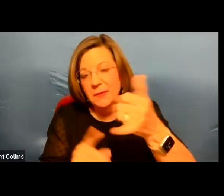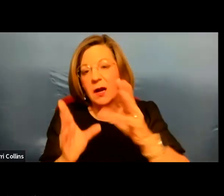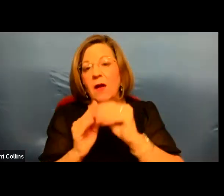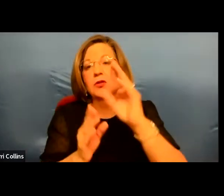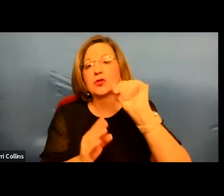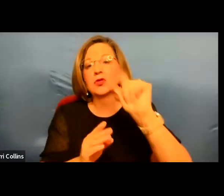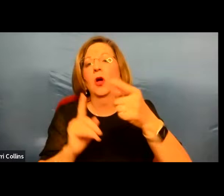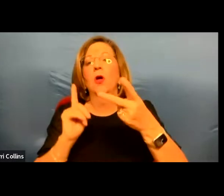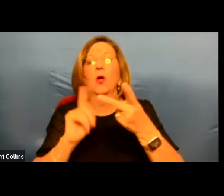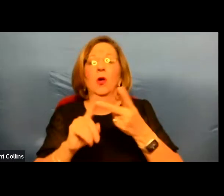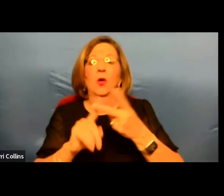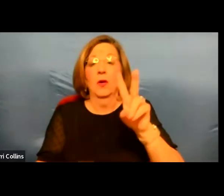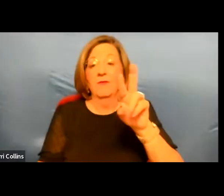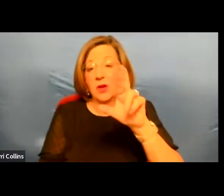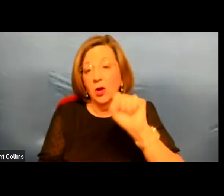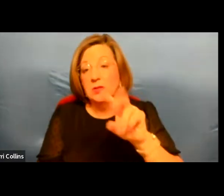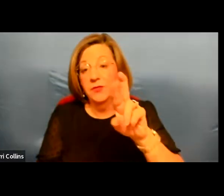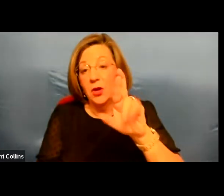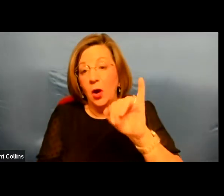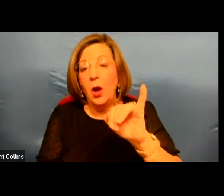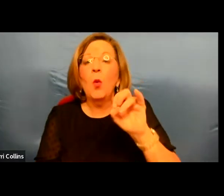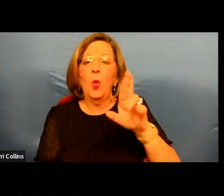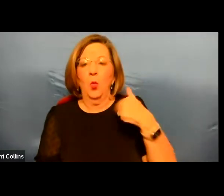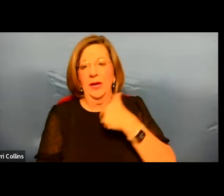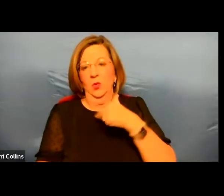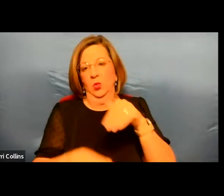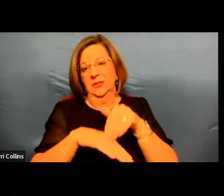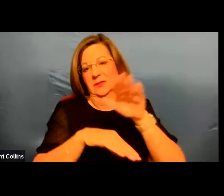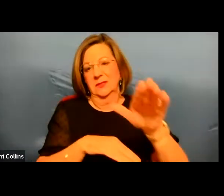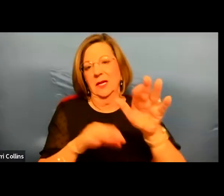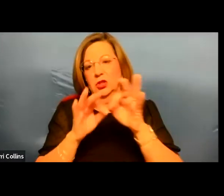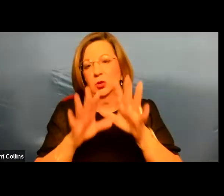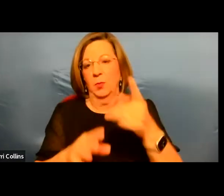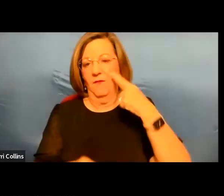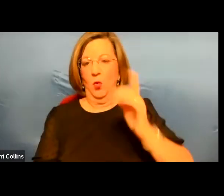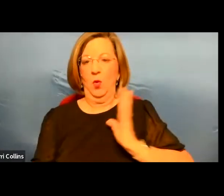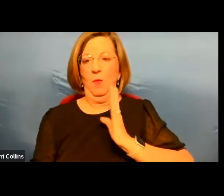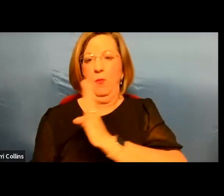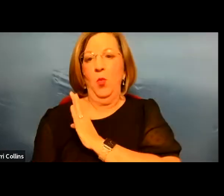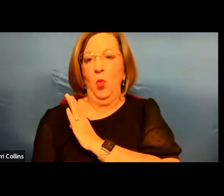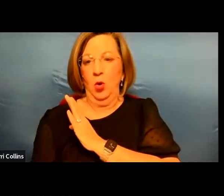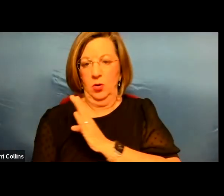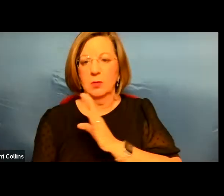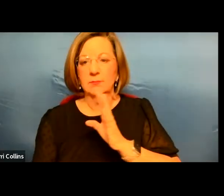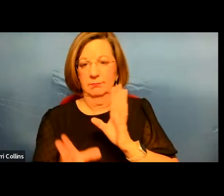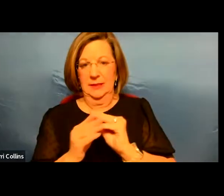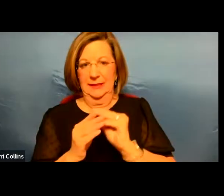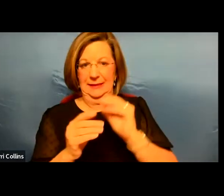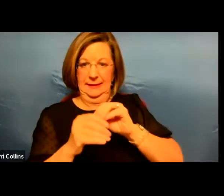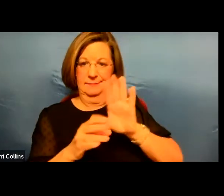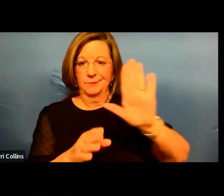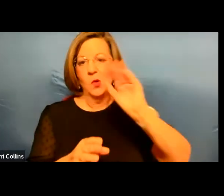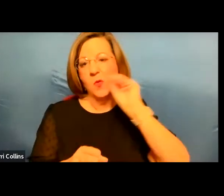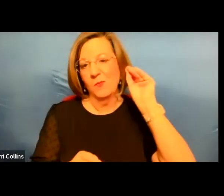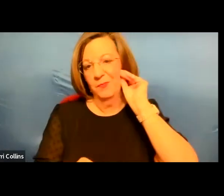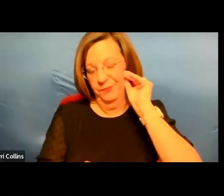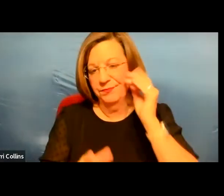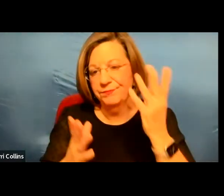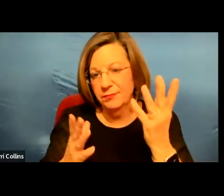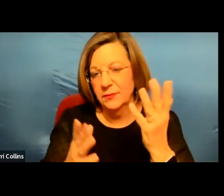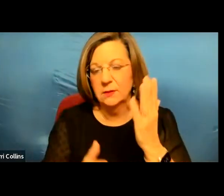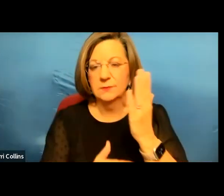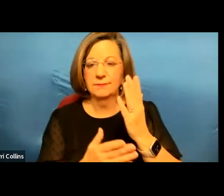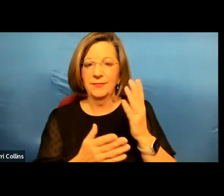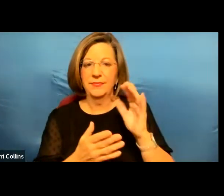So that means then you'll have to call in and maybe go through VRS or VRI, and we can send an interpreter for the